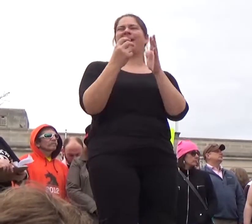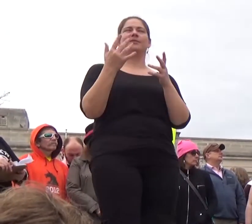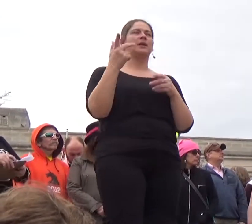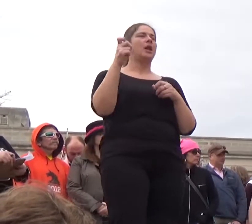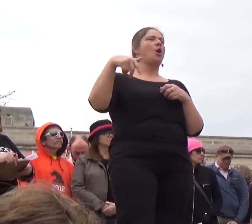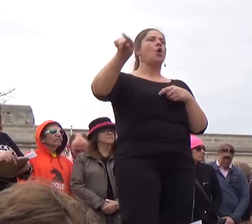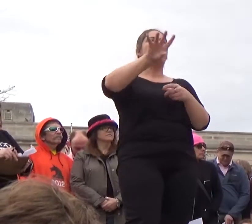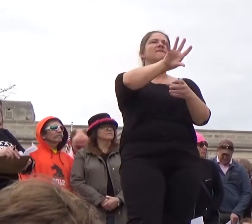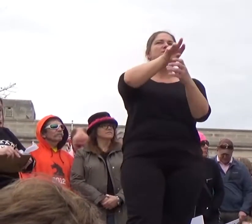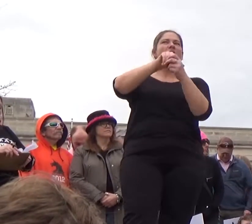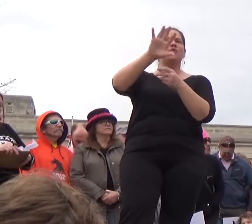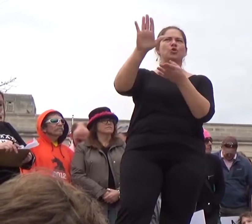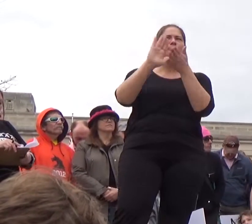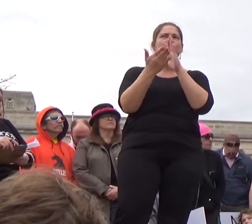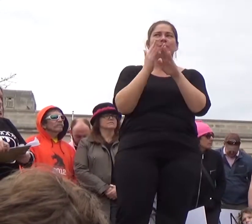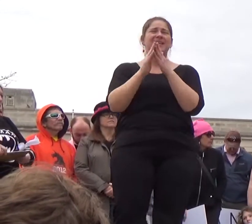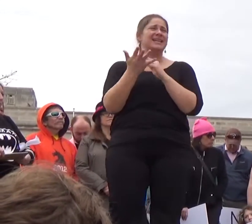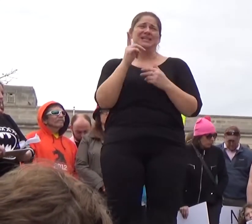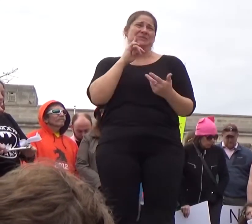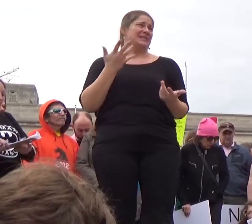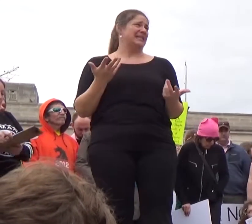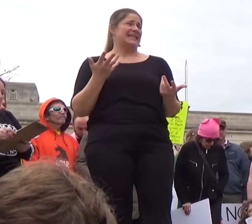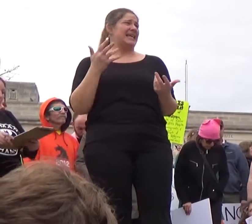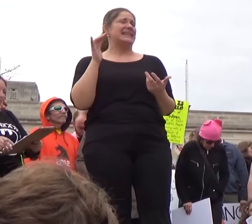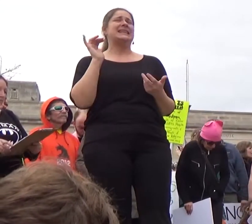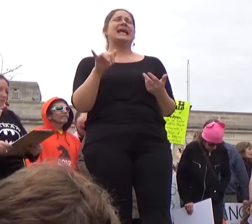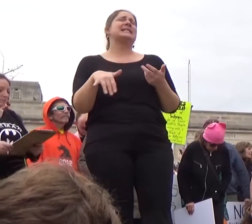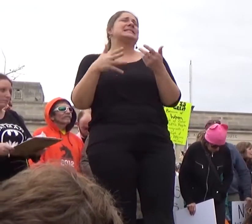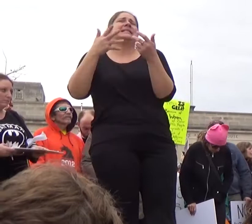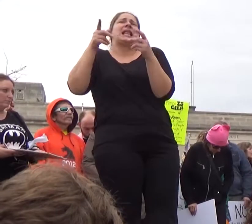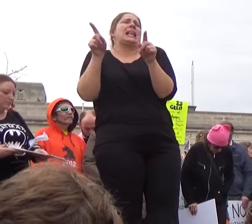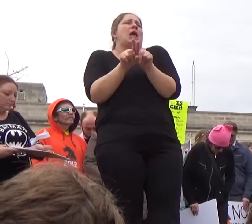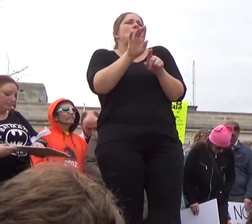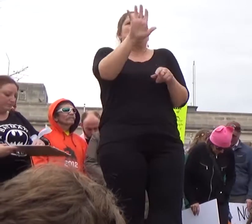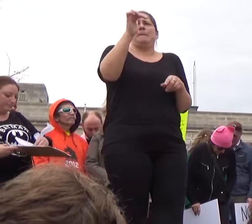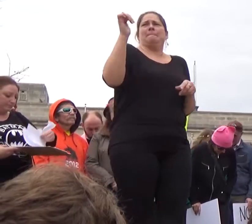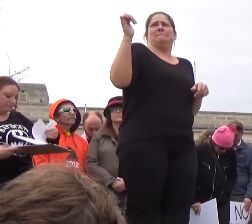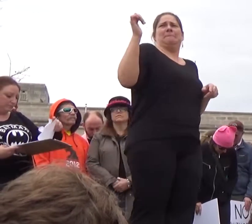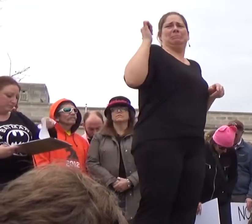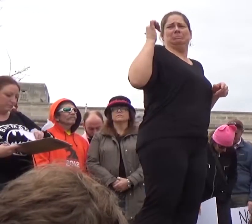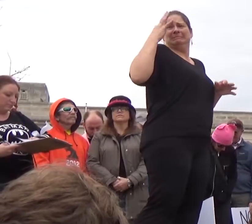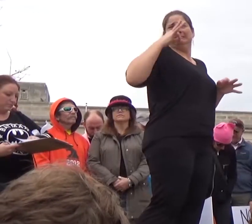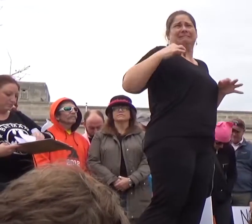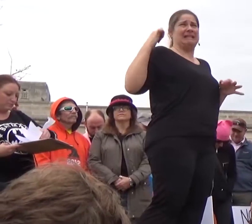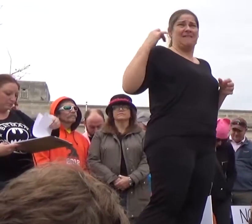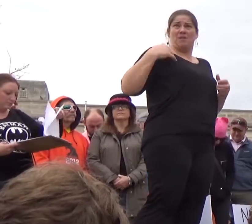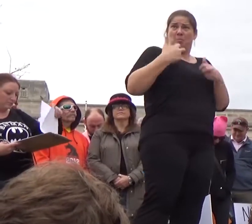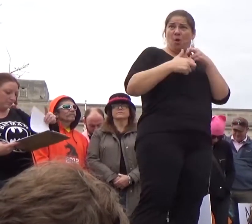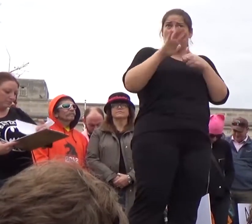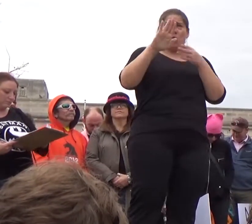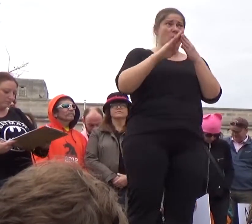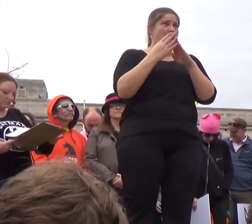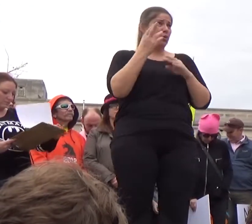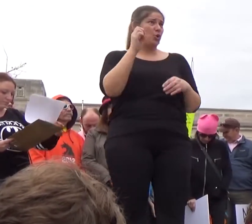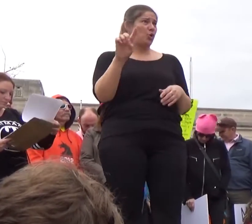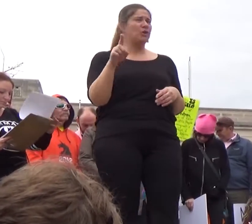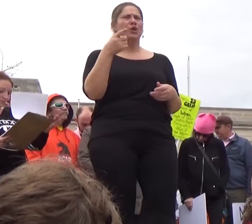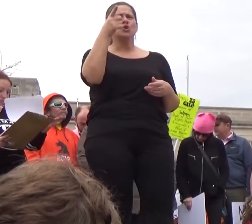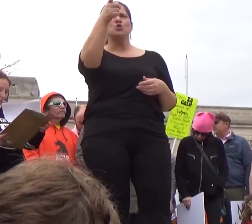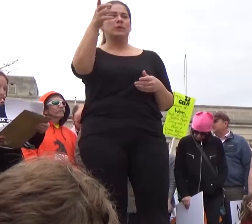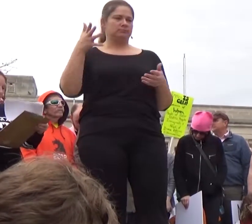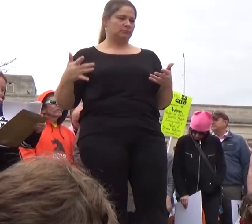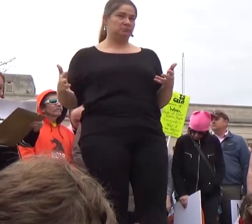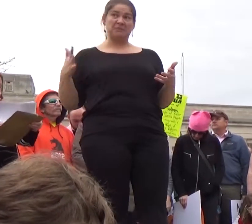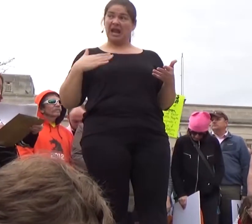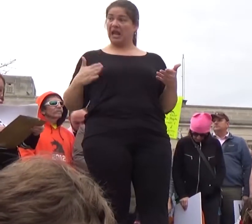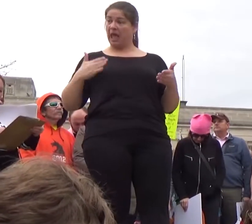your own community. It goes, it's as close as your back door. If there's a problem in your neighborhood, you gather